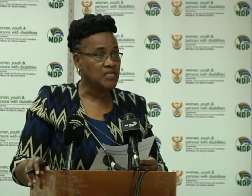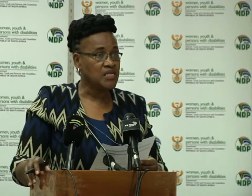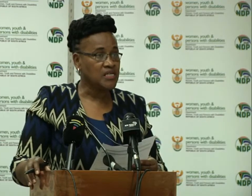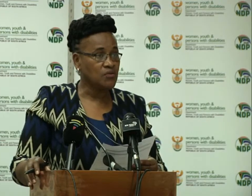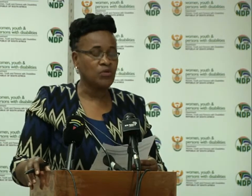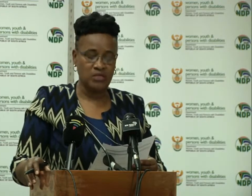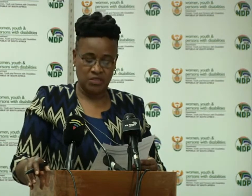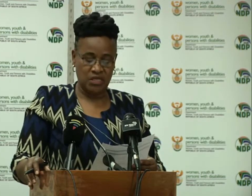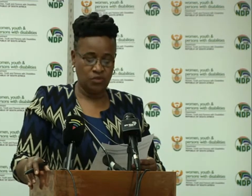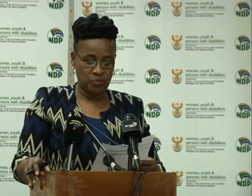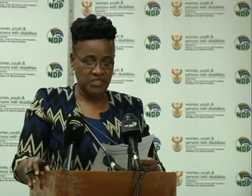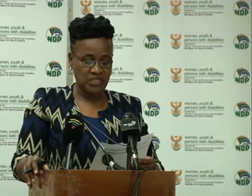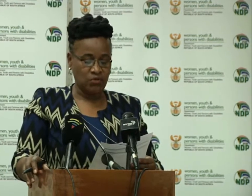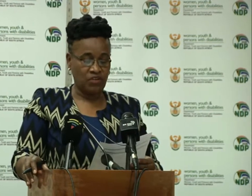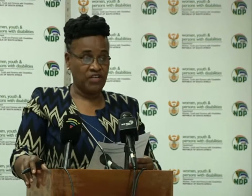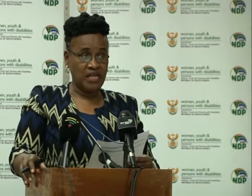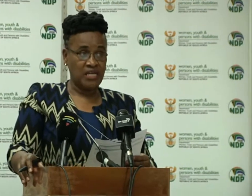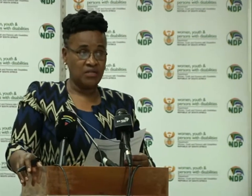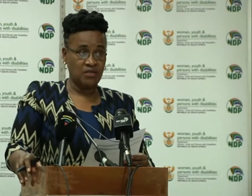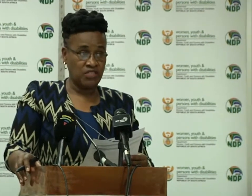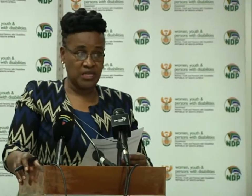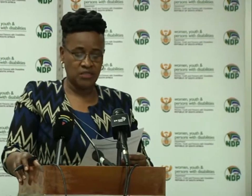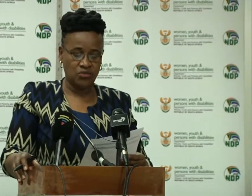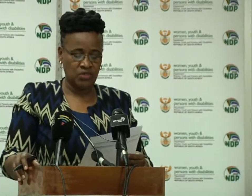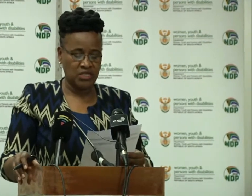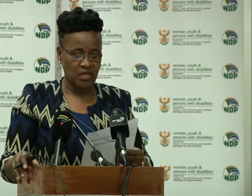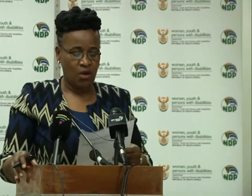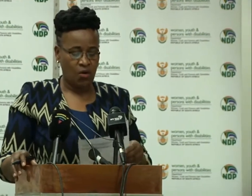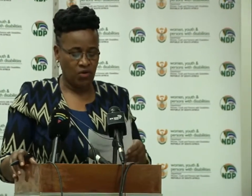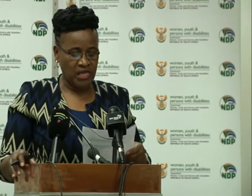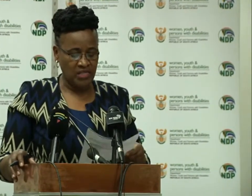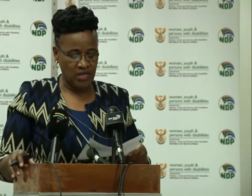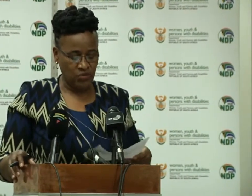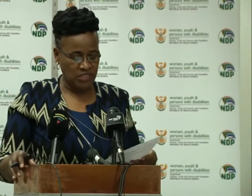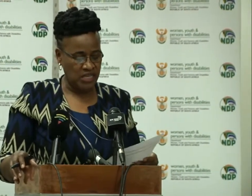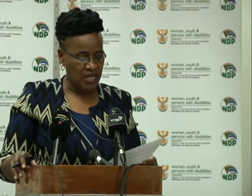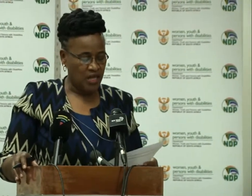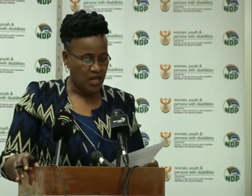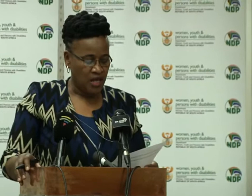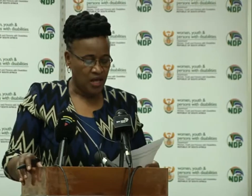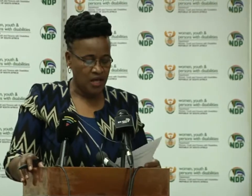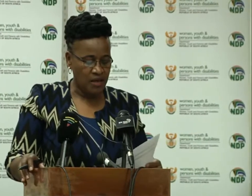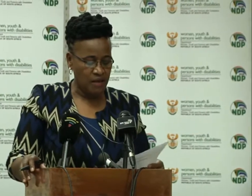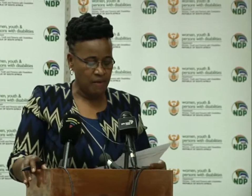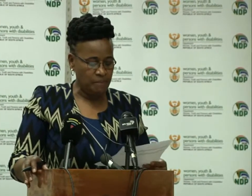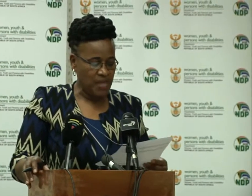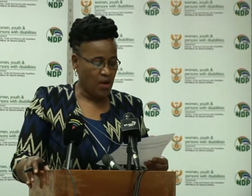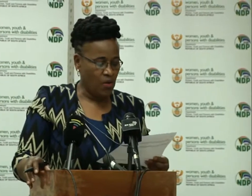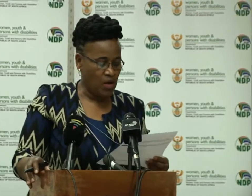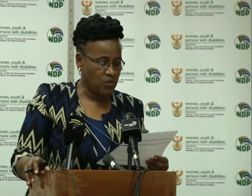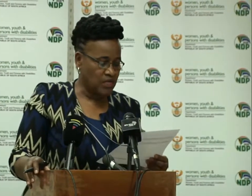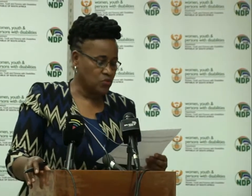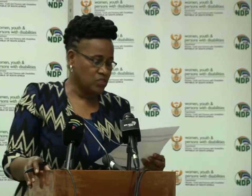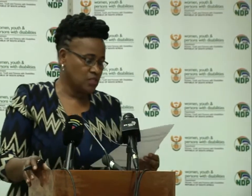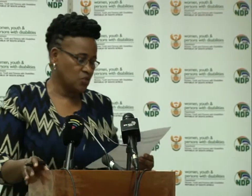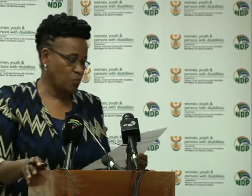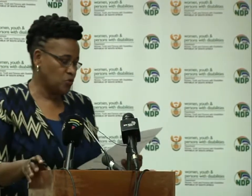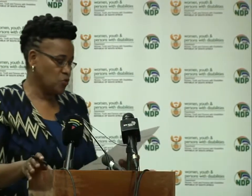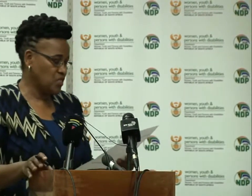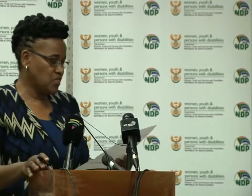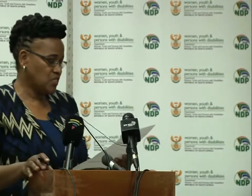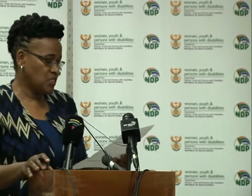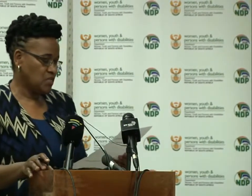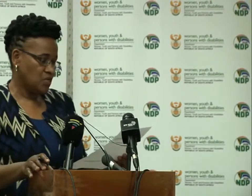disability, okay, Disabled Persons South Africa, even SAD is not here. Okay, they're not here. Now I would like to take